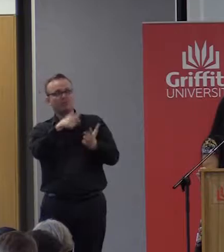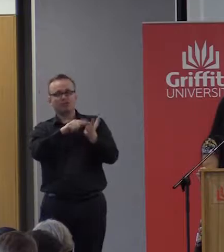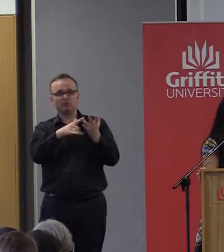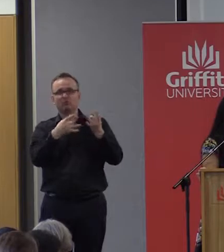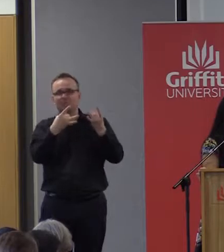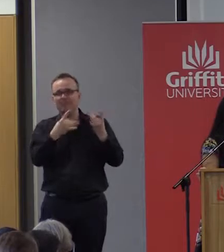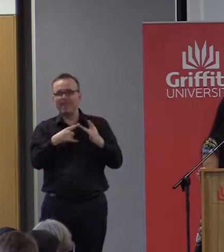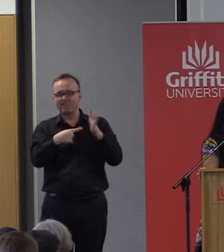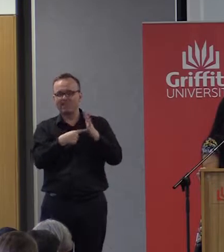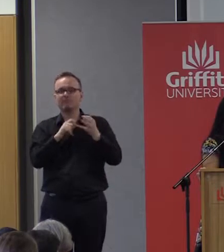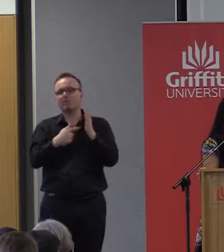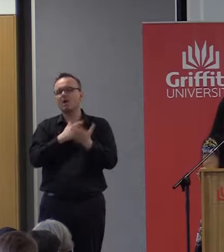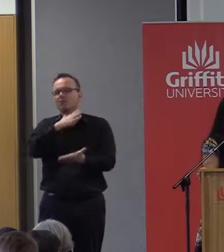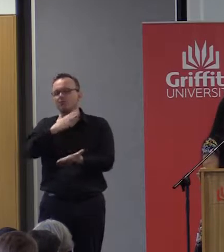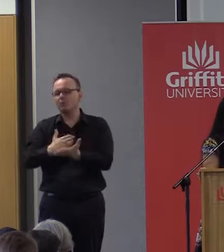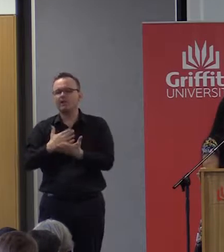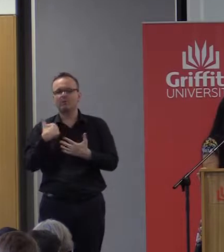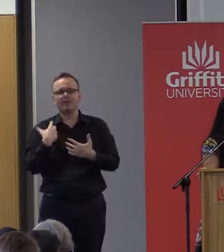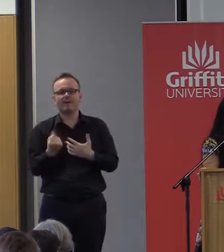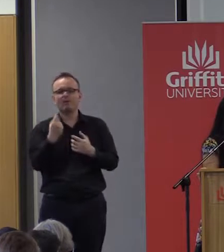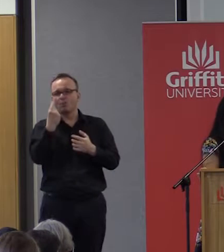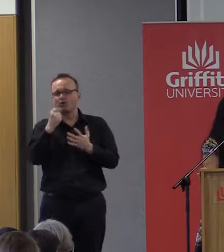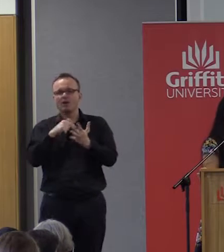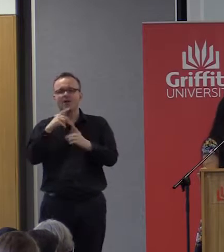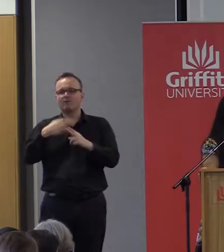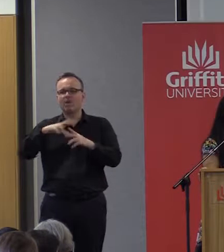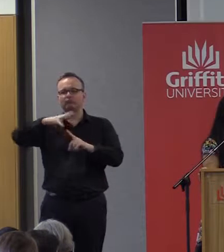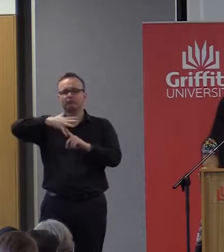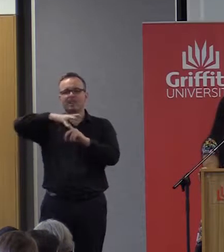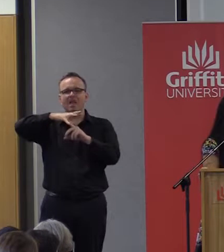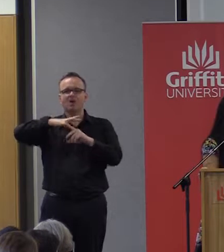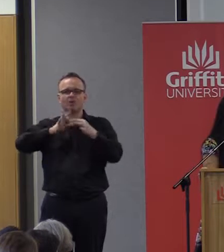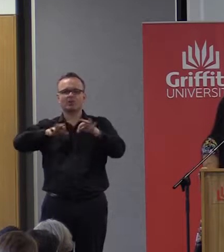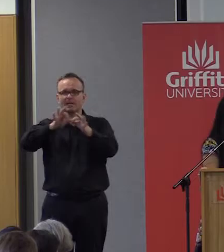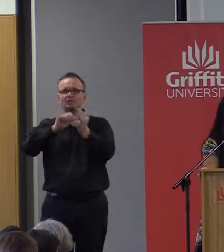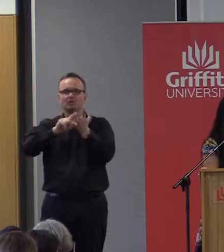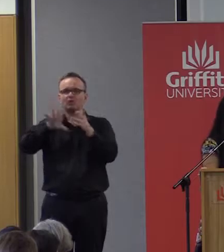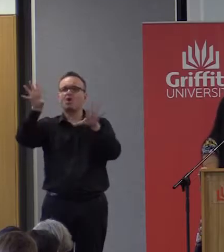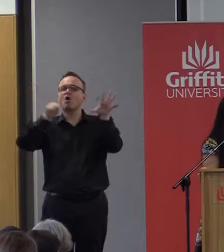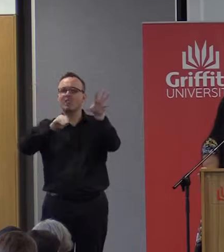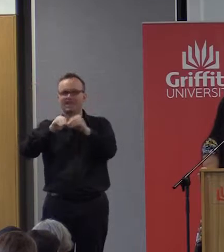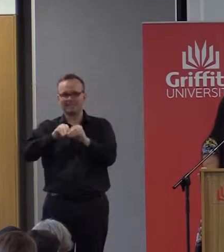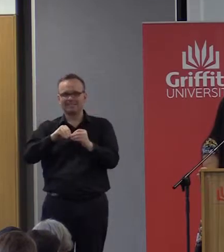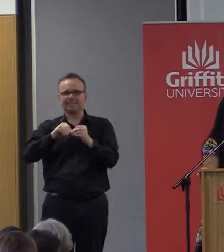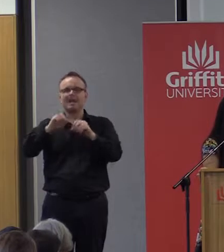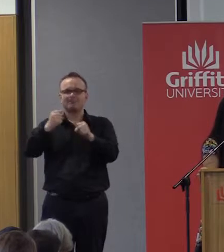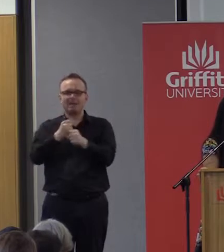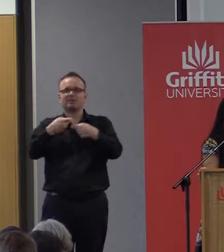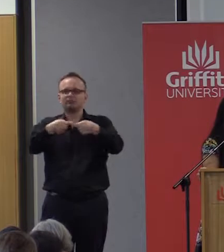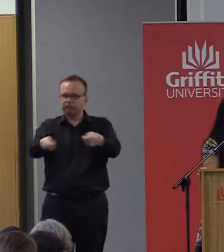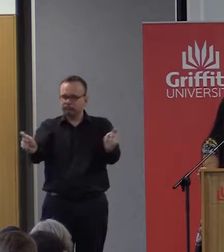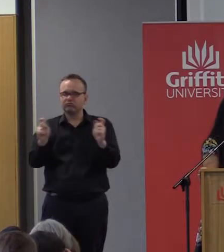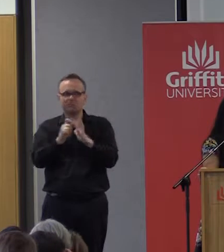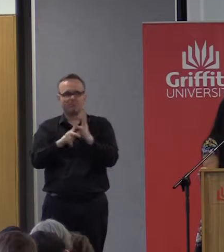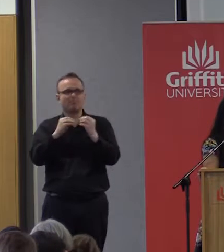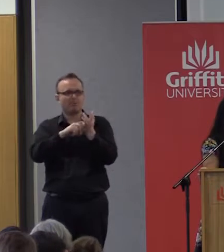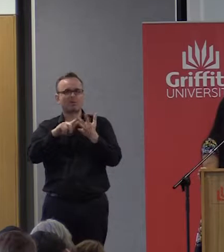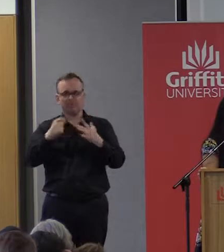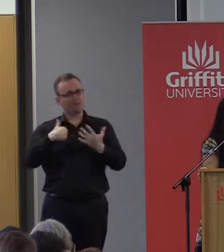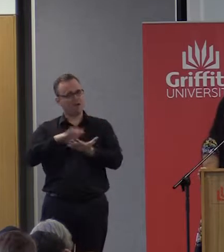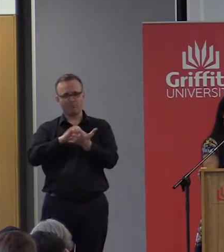really there is a call, there is an opportunity for umbrella organisations to collate that information and make it publicly accessible, because we're more than happy to share.